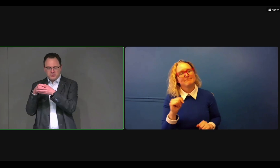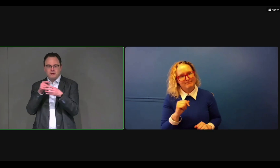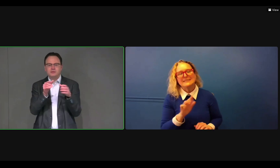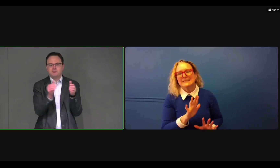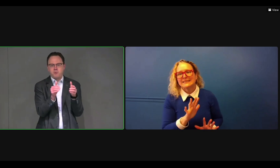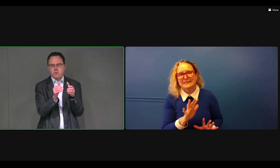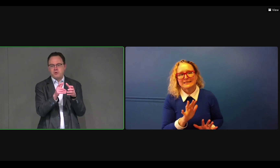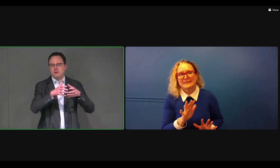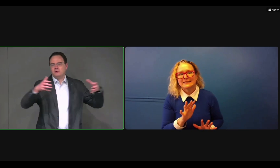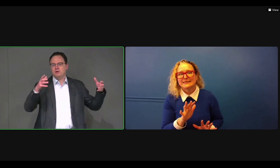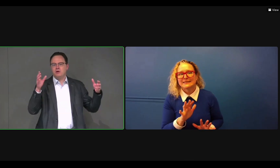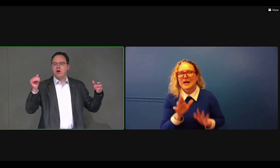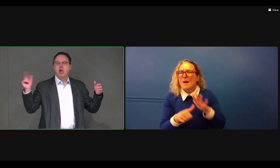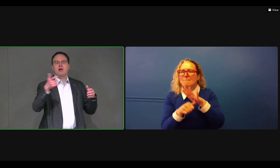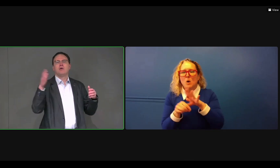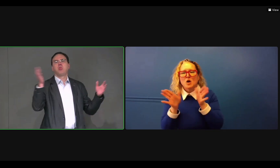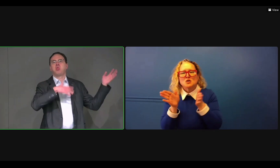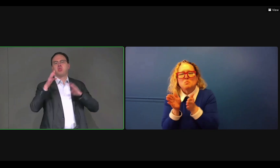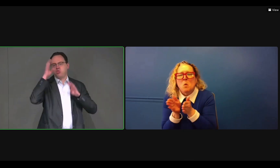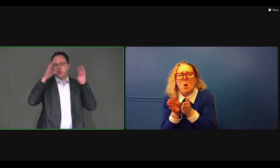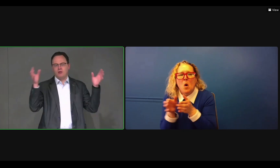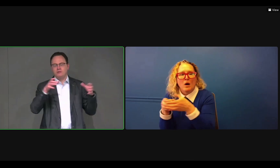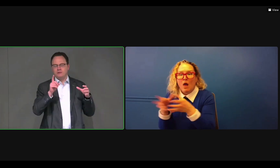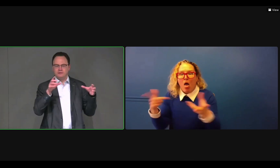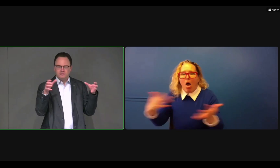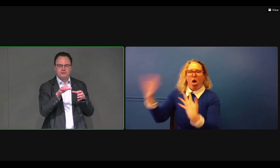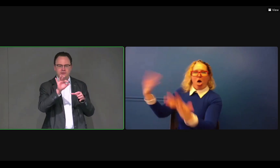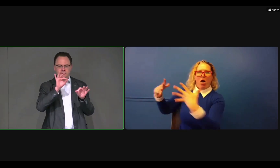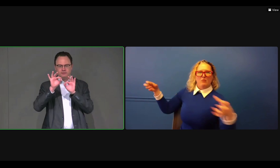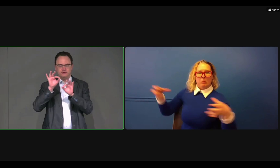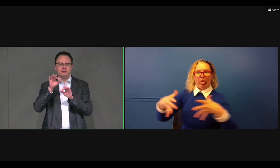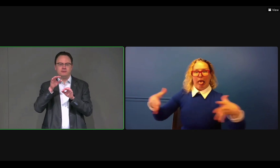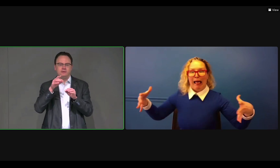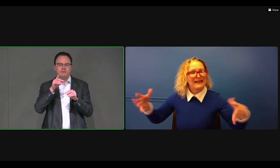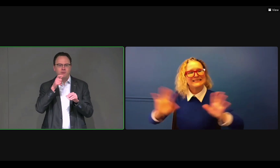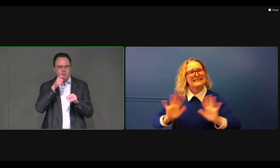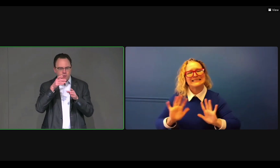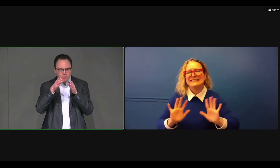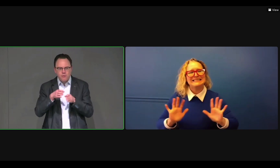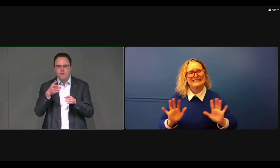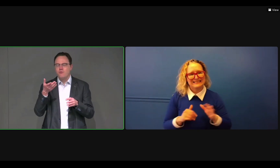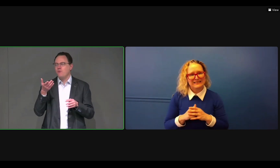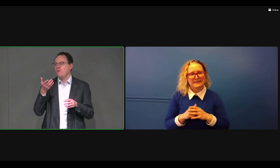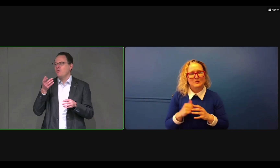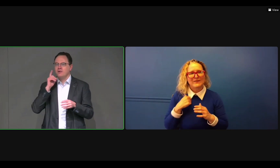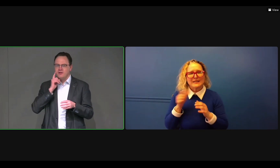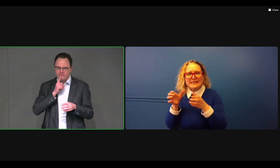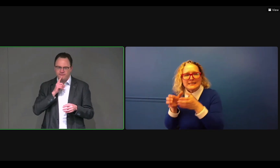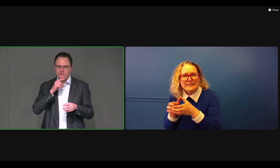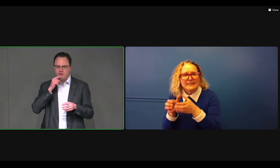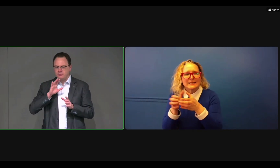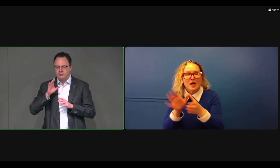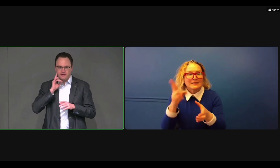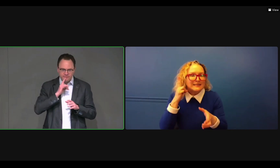That's a great question. So as I mentioned, the smaller workshops that we had included only about 4 or 5 people, and that meant